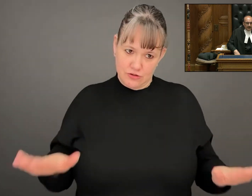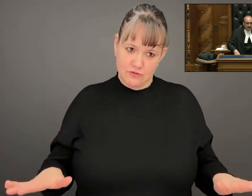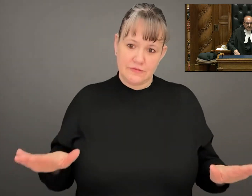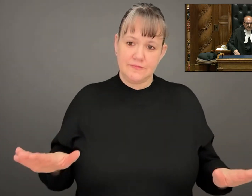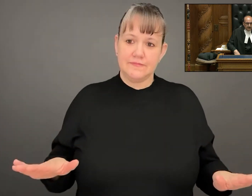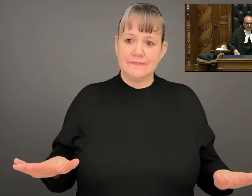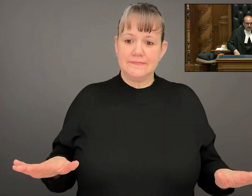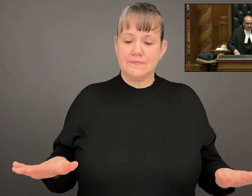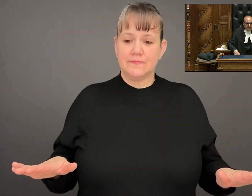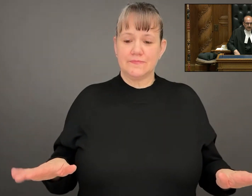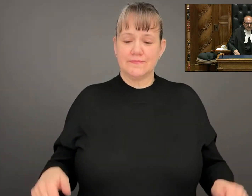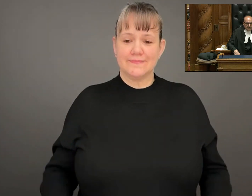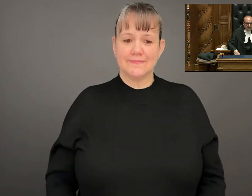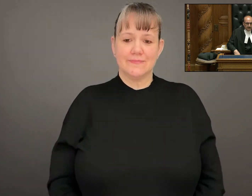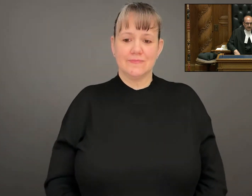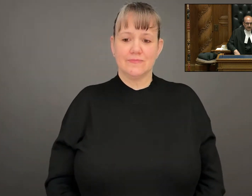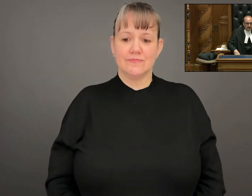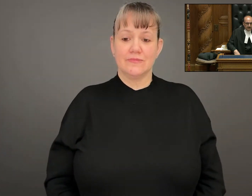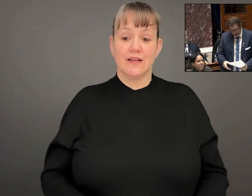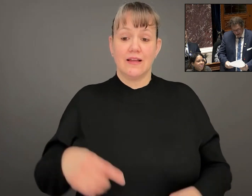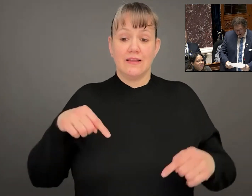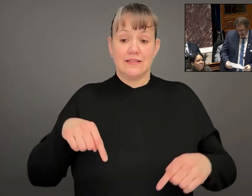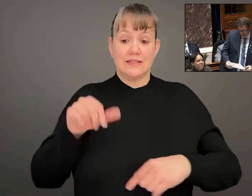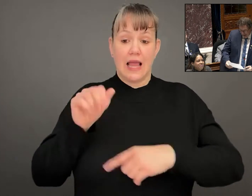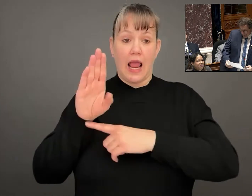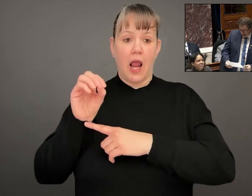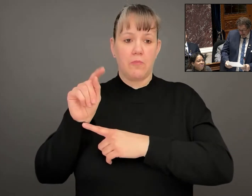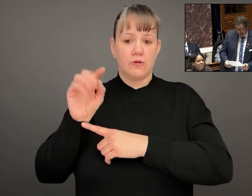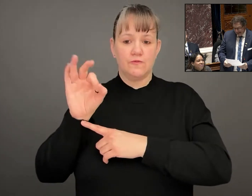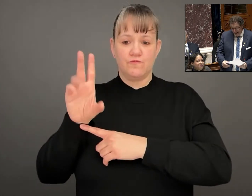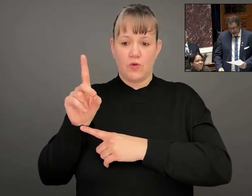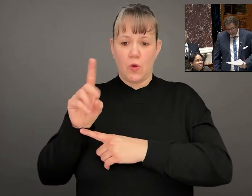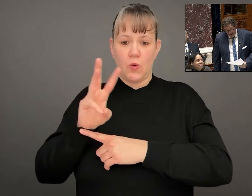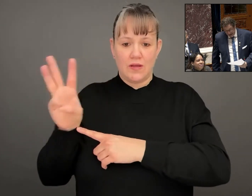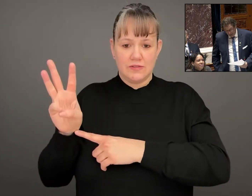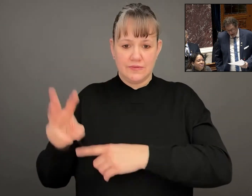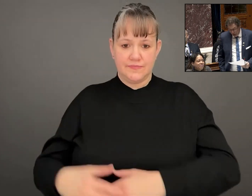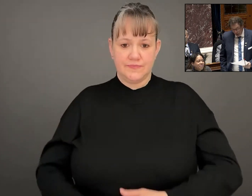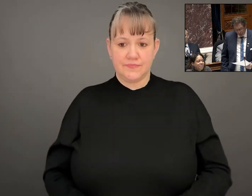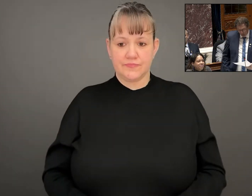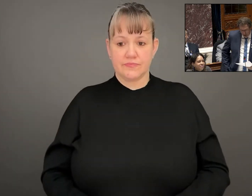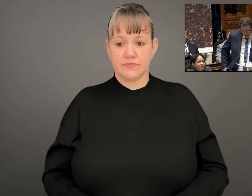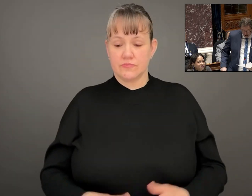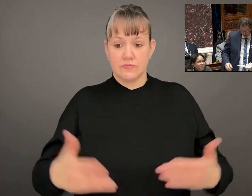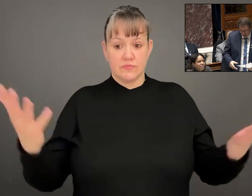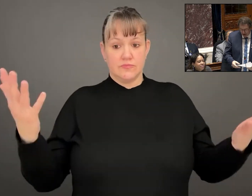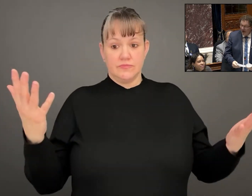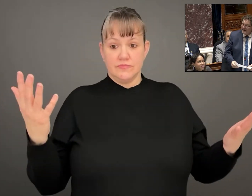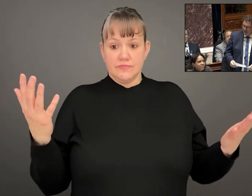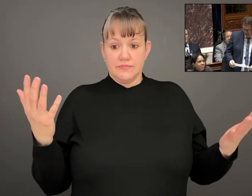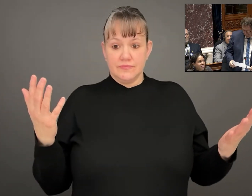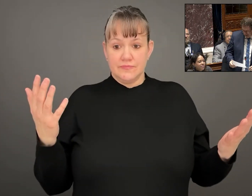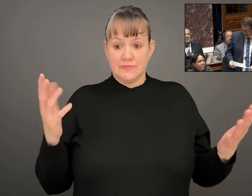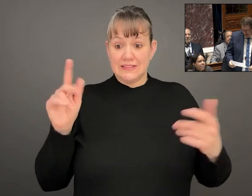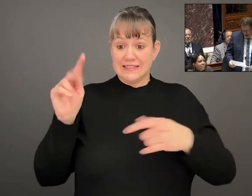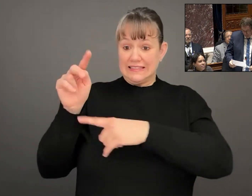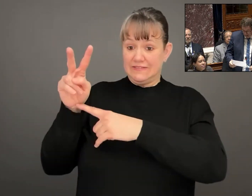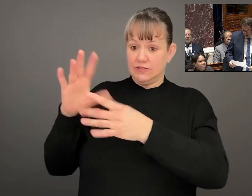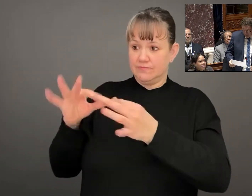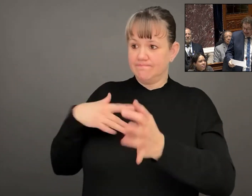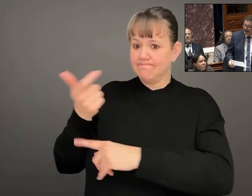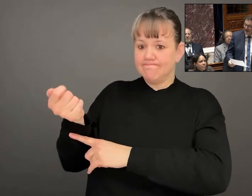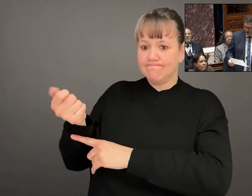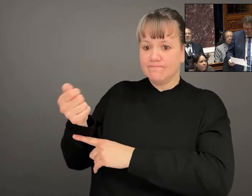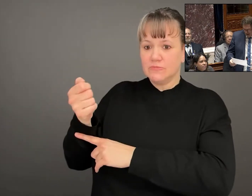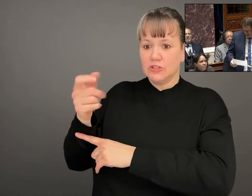Abbotsford West. Well, let's change the channel. Select standing committees play a crucial role in ensuring transparency and